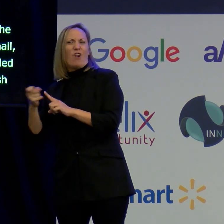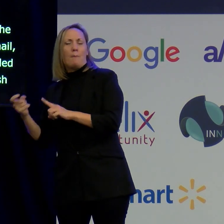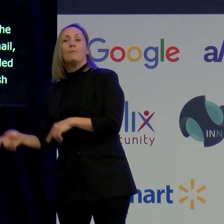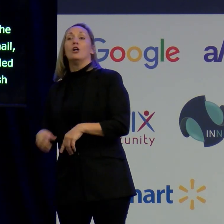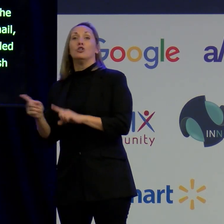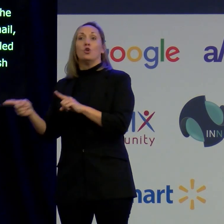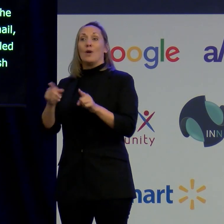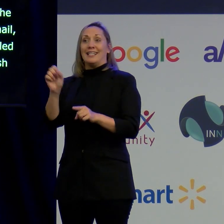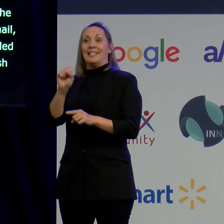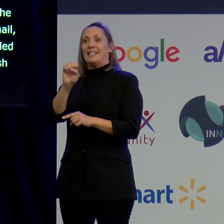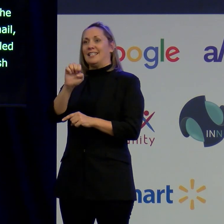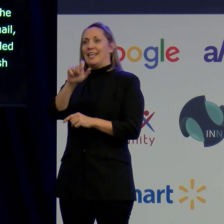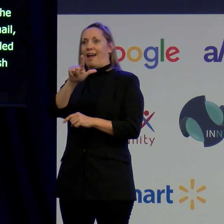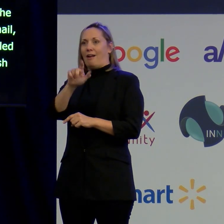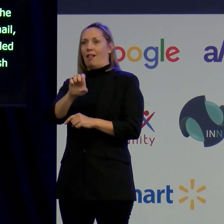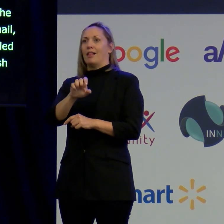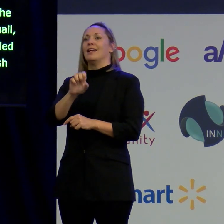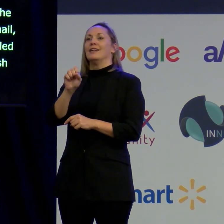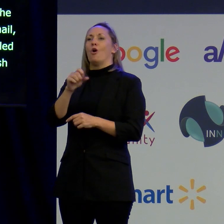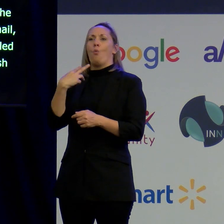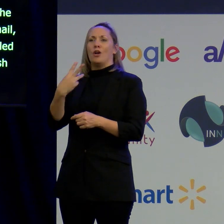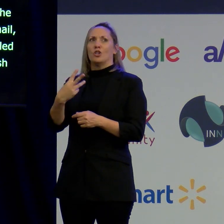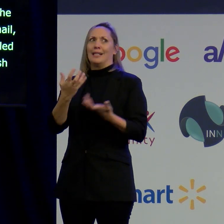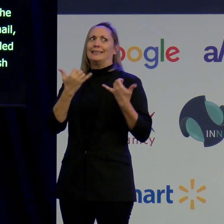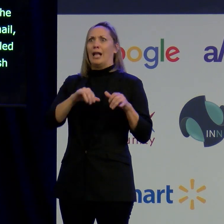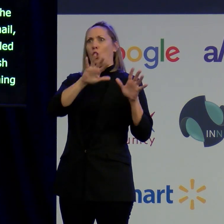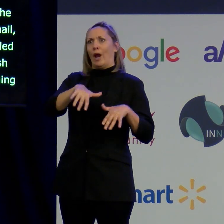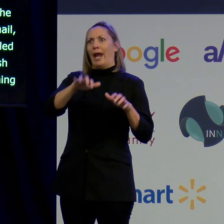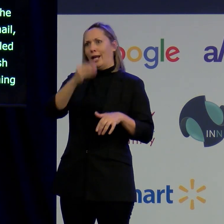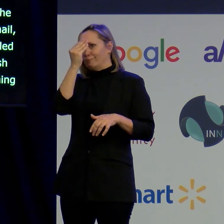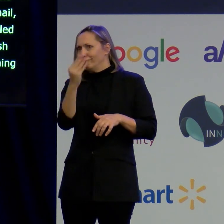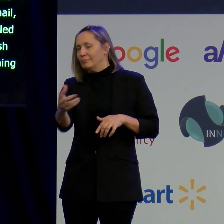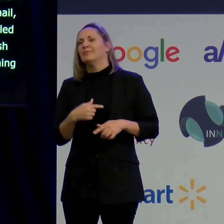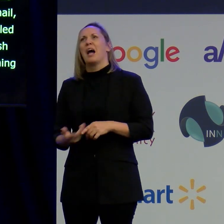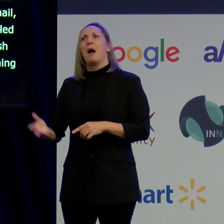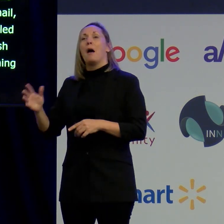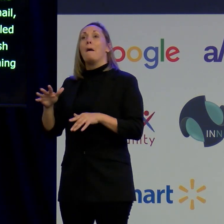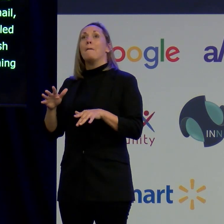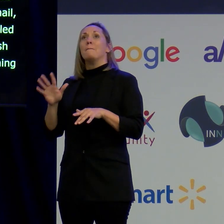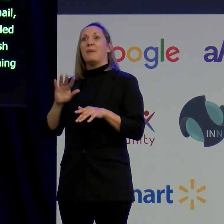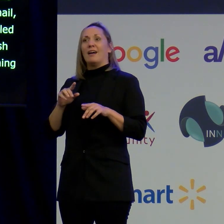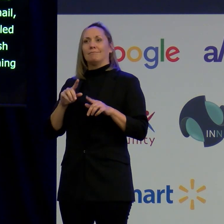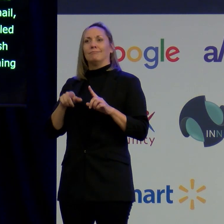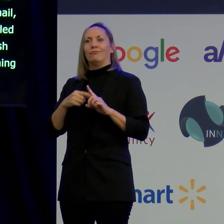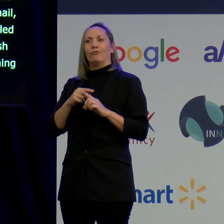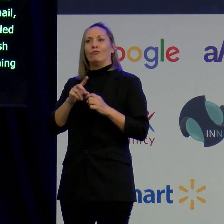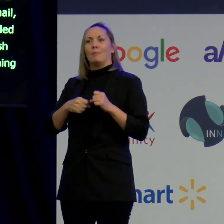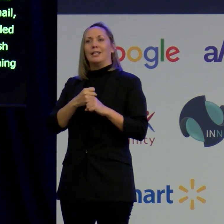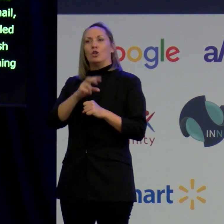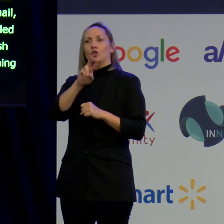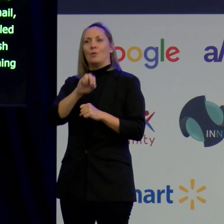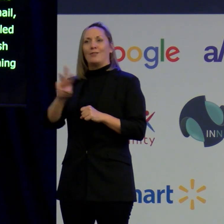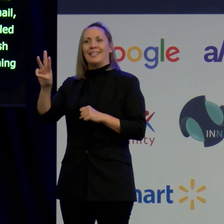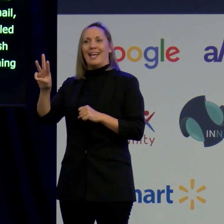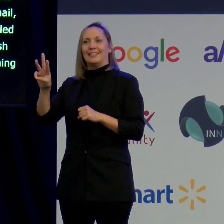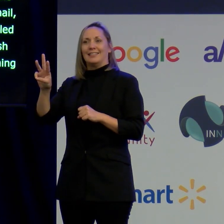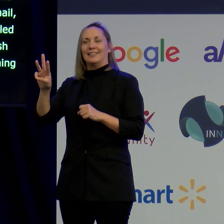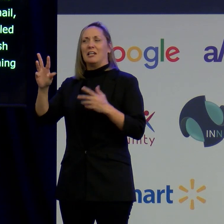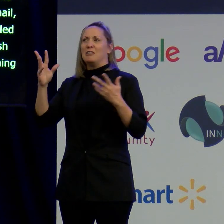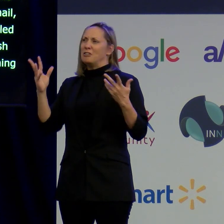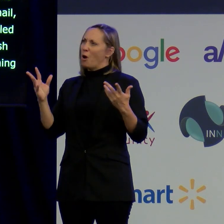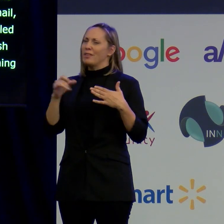where it is still raining, as I left, back in 2006. It landed